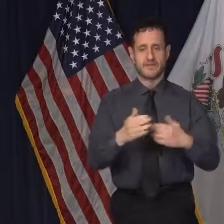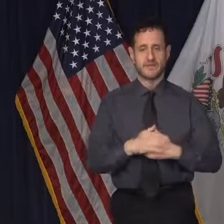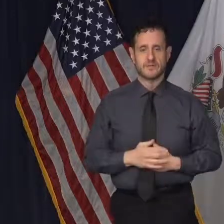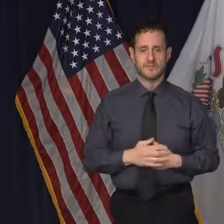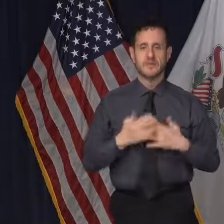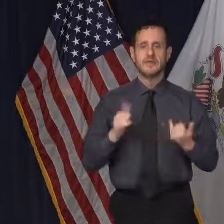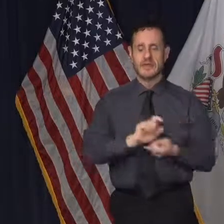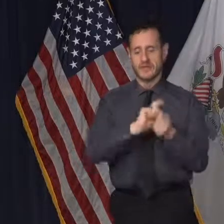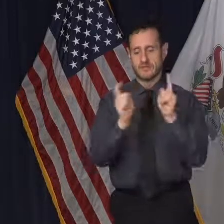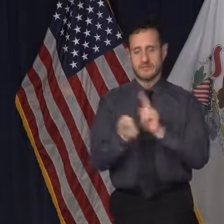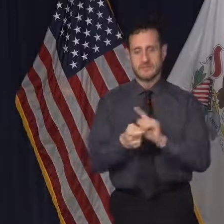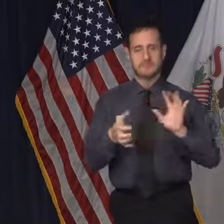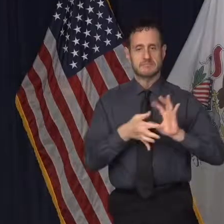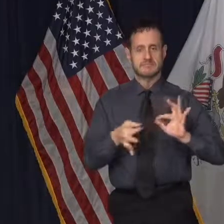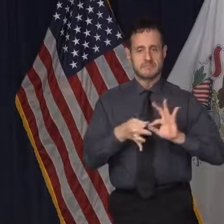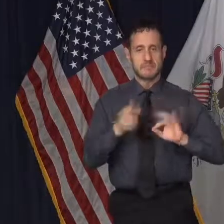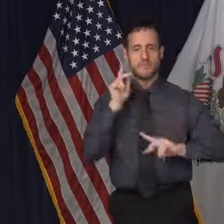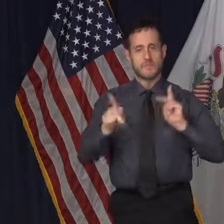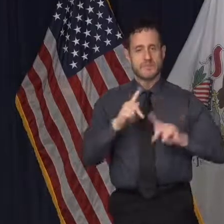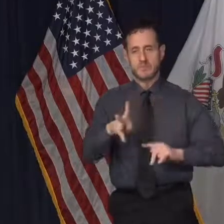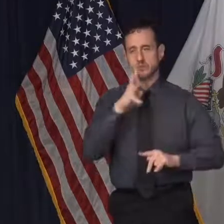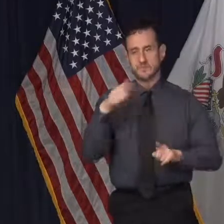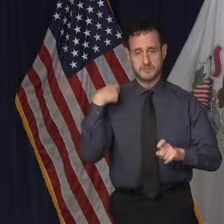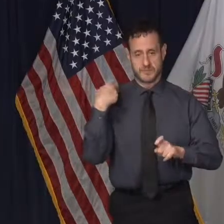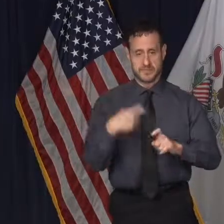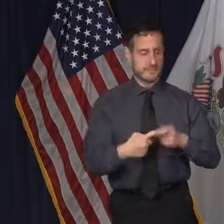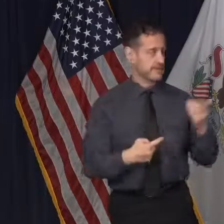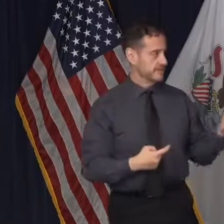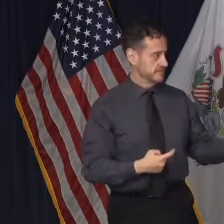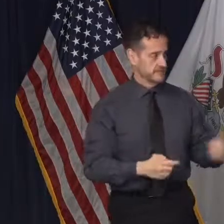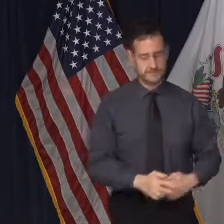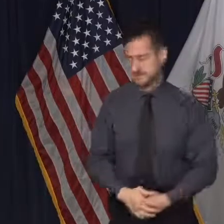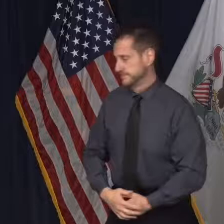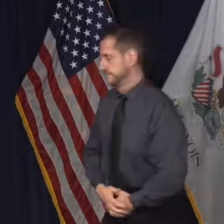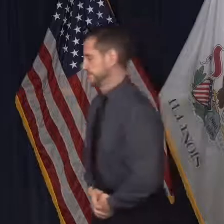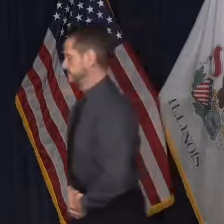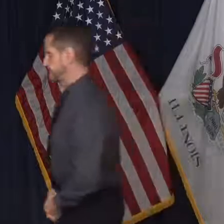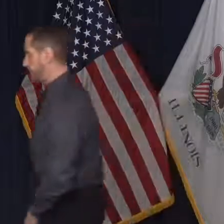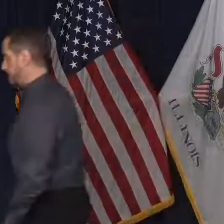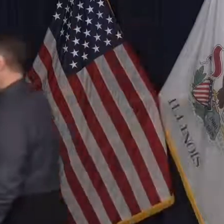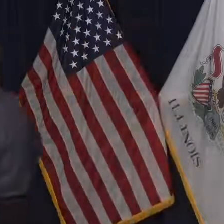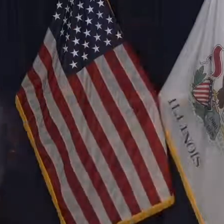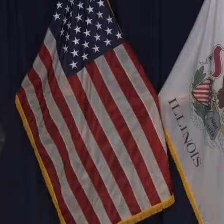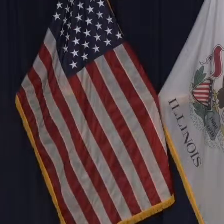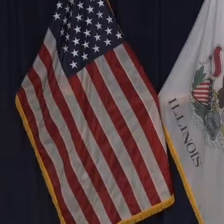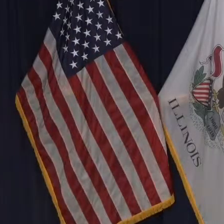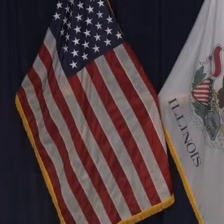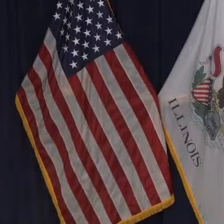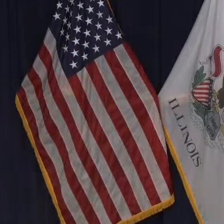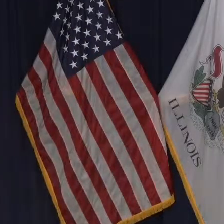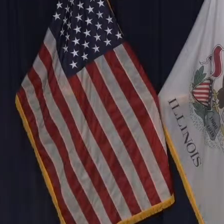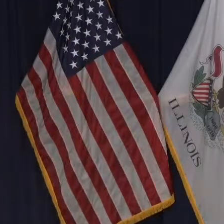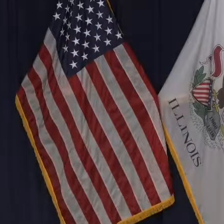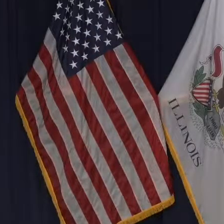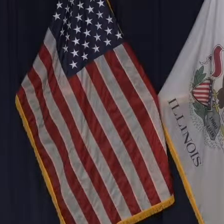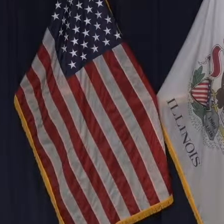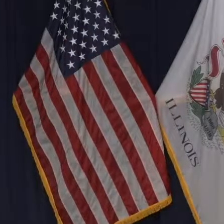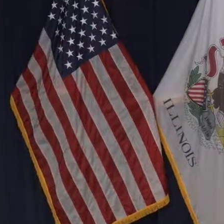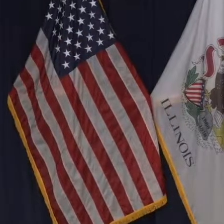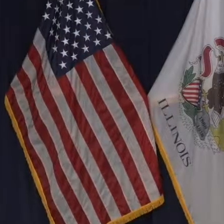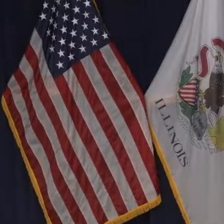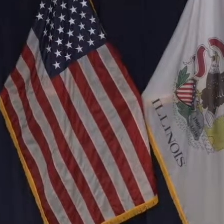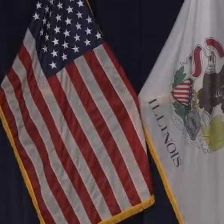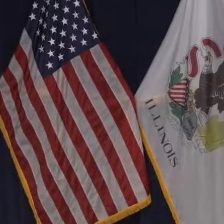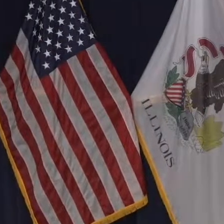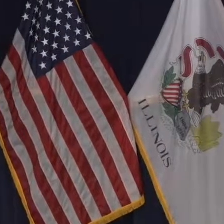Quiero comenzar hoy recordando a todos que septiembre es el mes de la prevención del suicidio. No hay